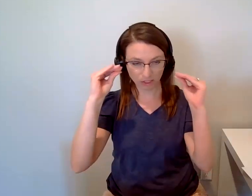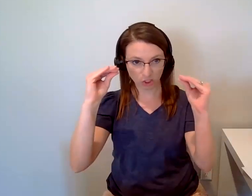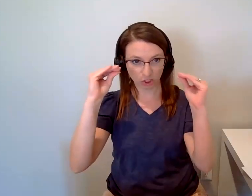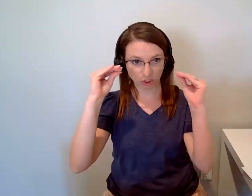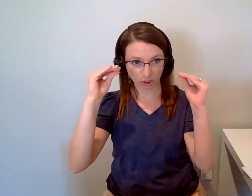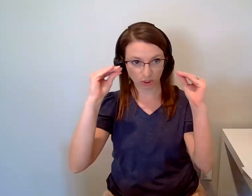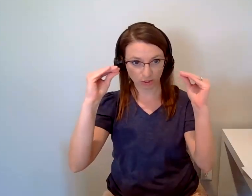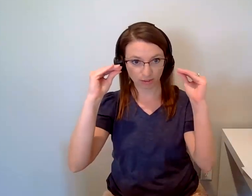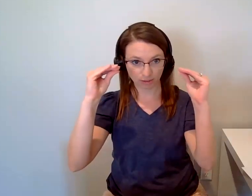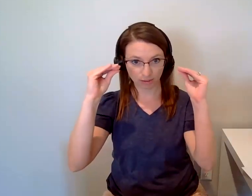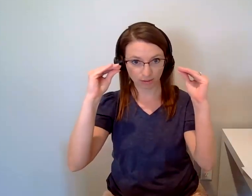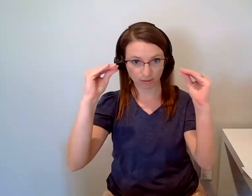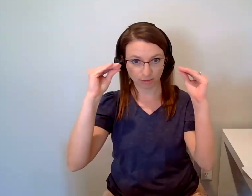Teach.